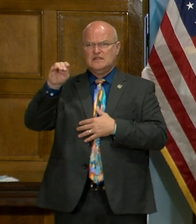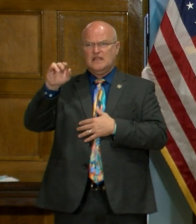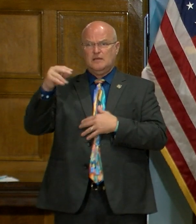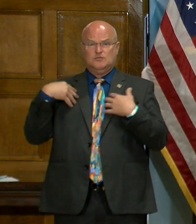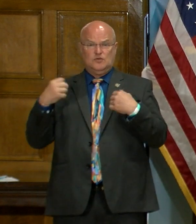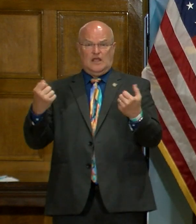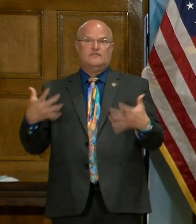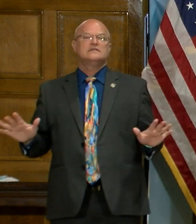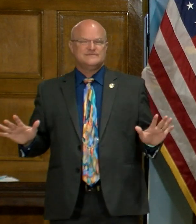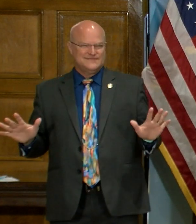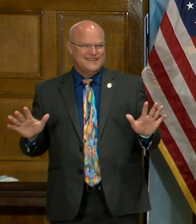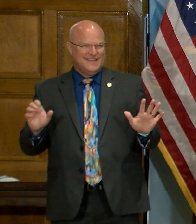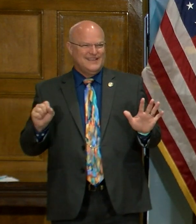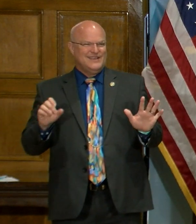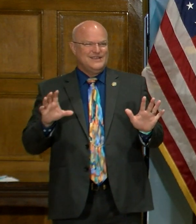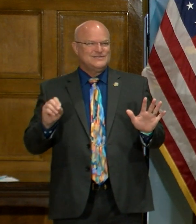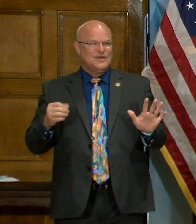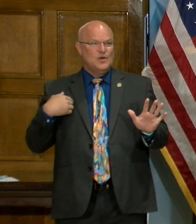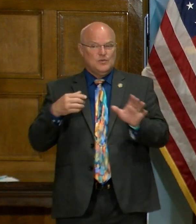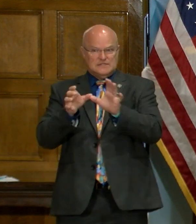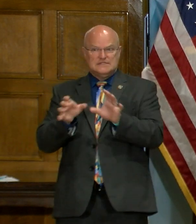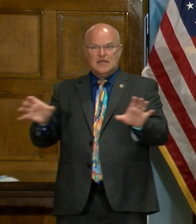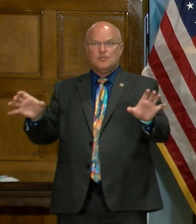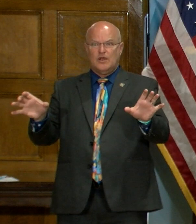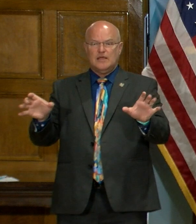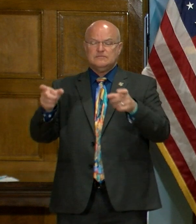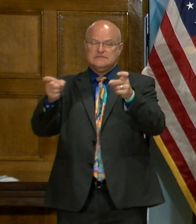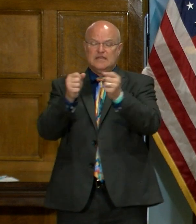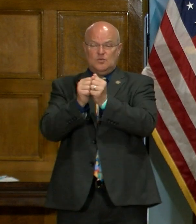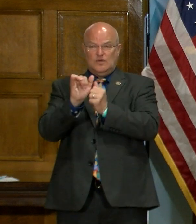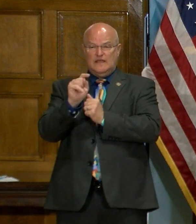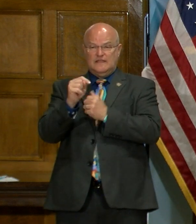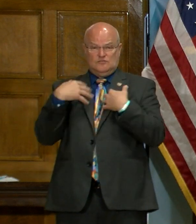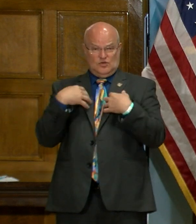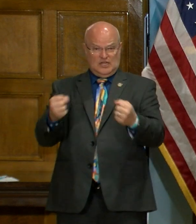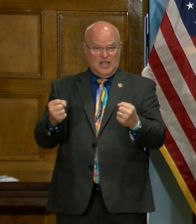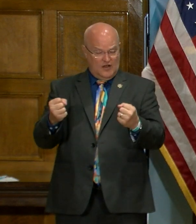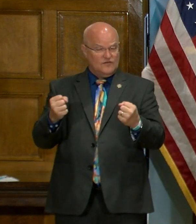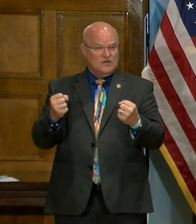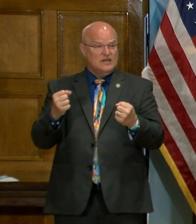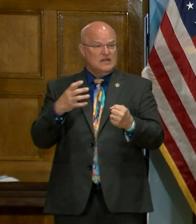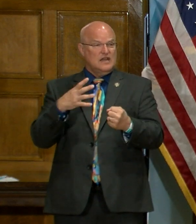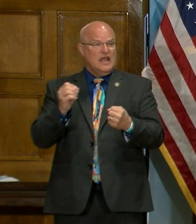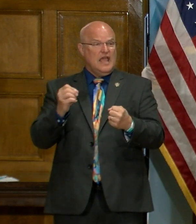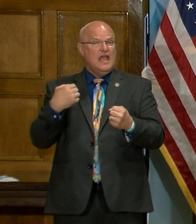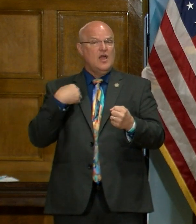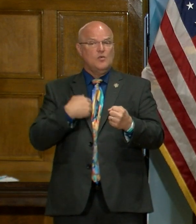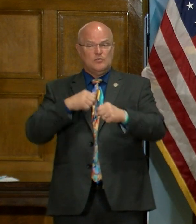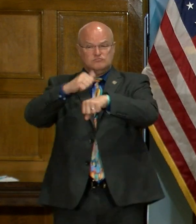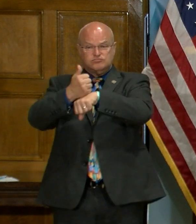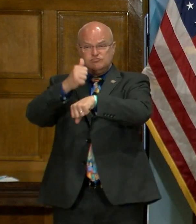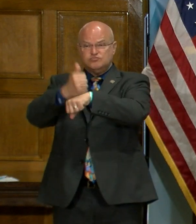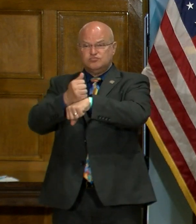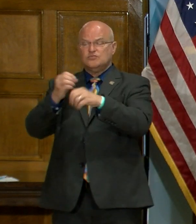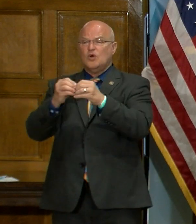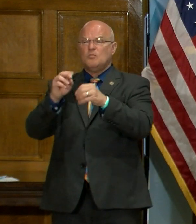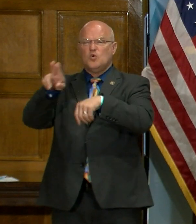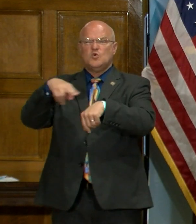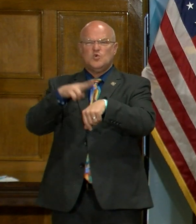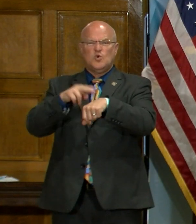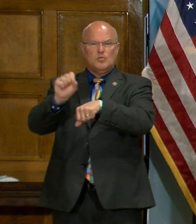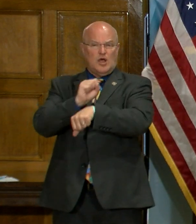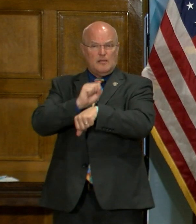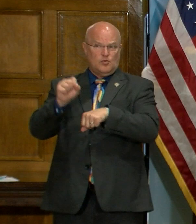have recovered. And so we separated them, we dealt with it, they've recovered from it, and we're restoring that to a more